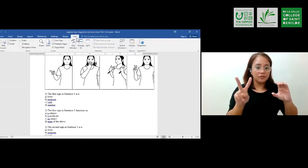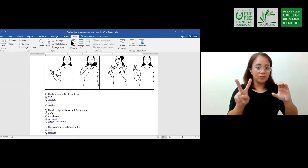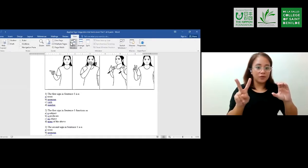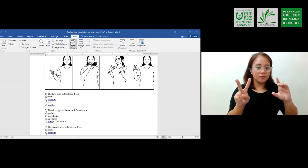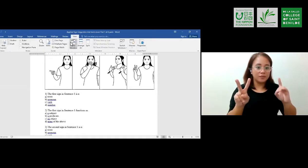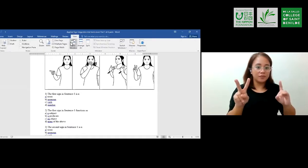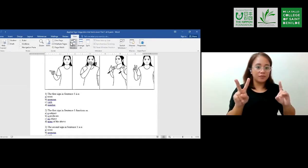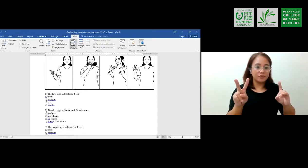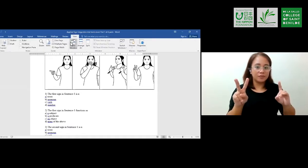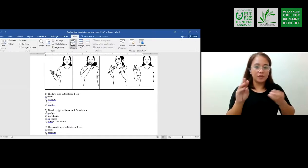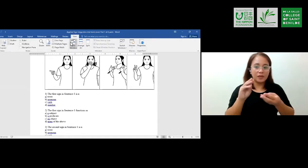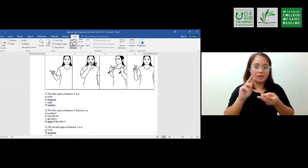number.